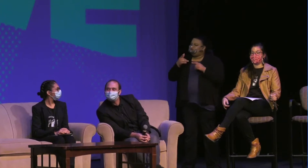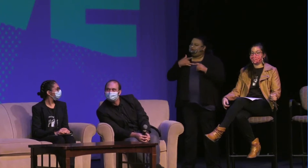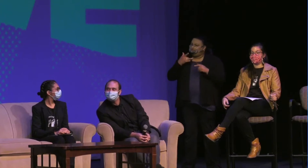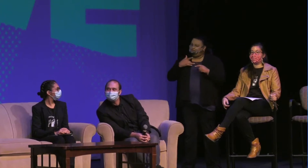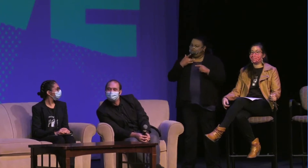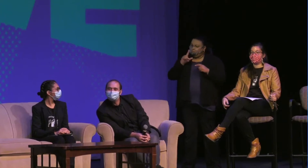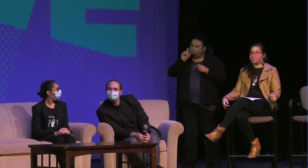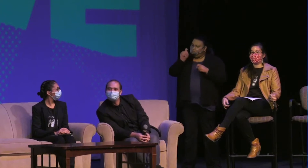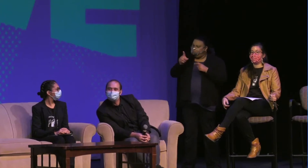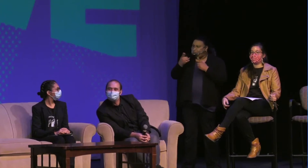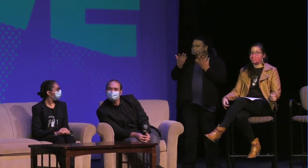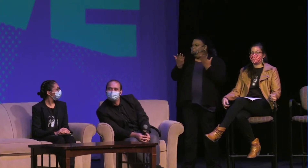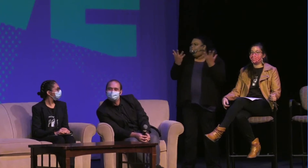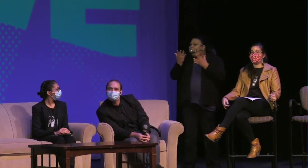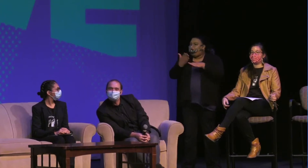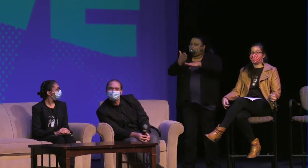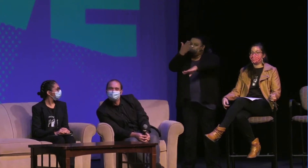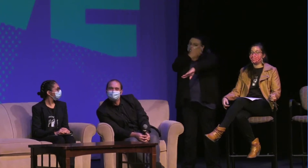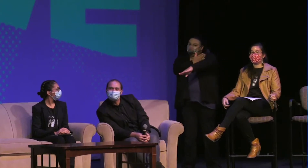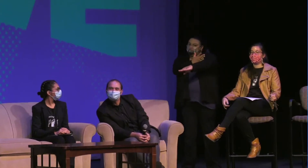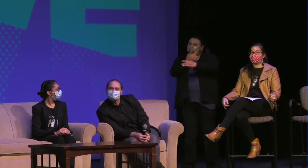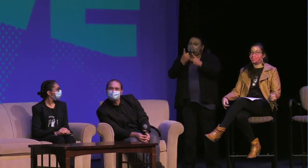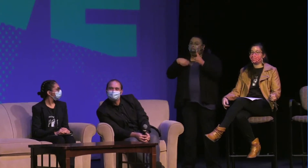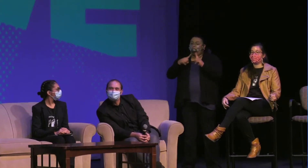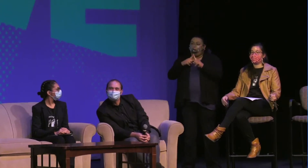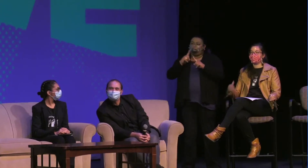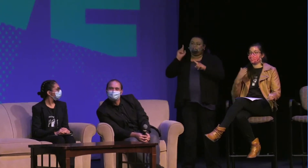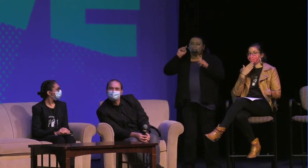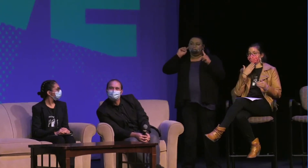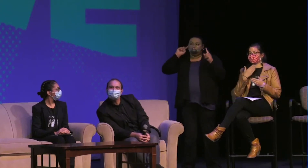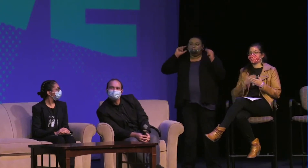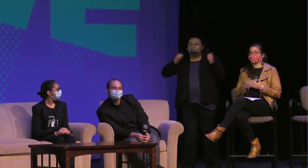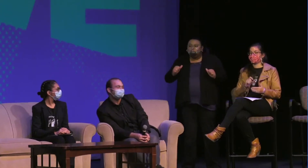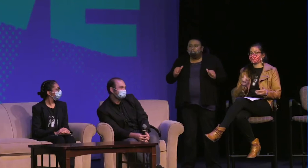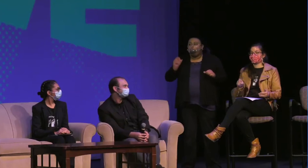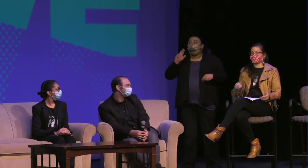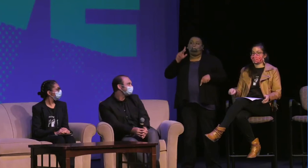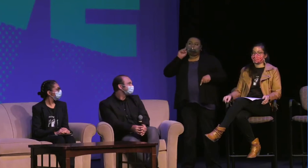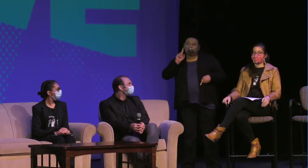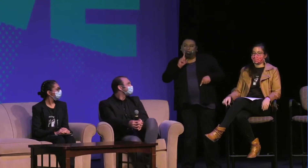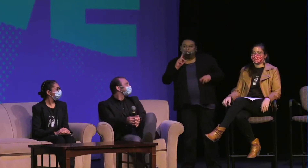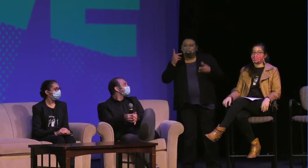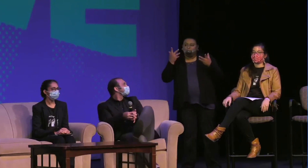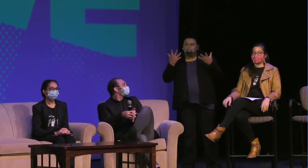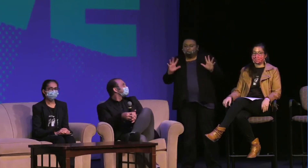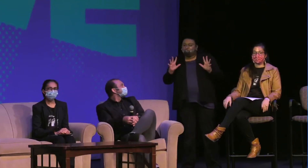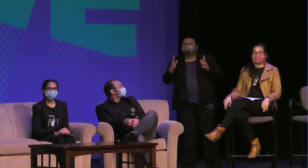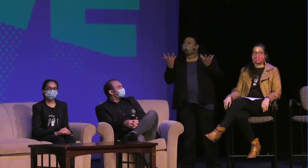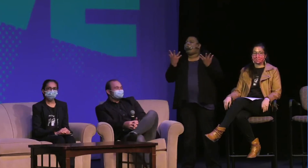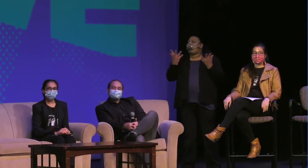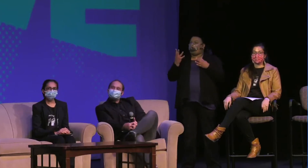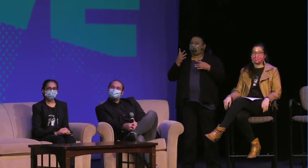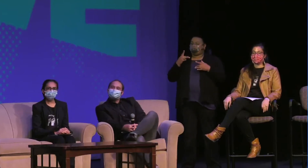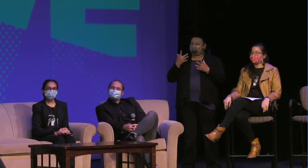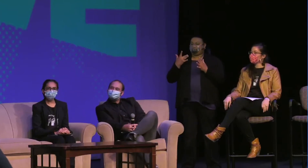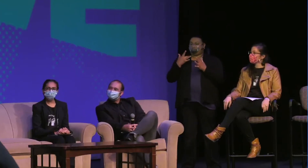or what senses do improve when you're losing your hearing or once a hearing loss happens.